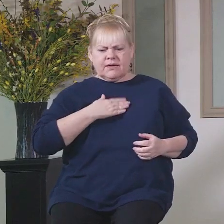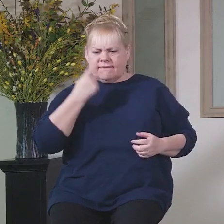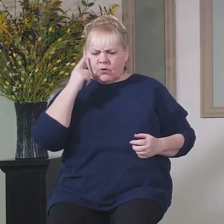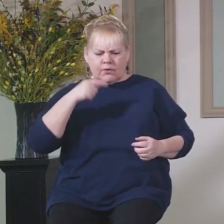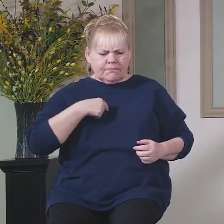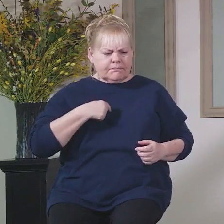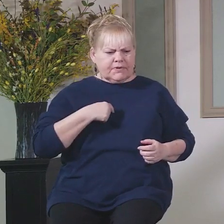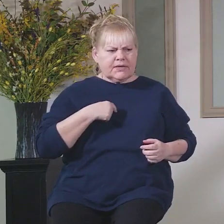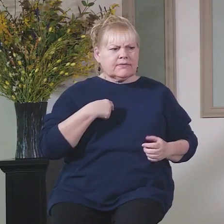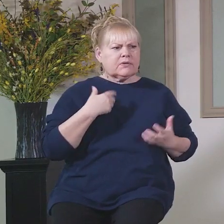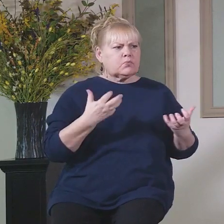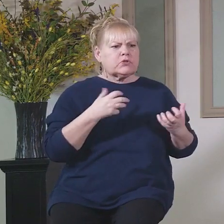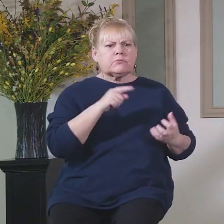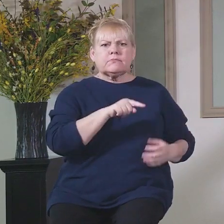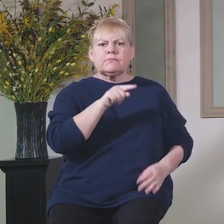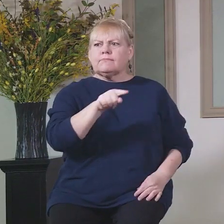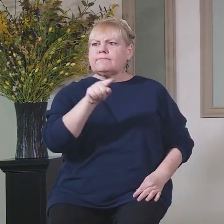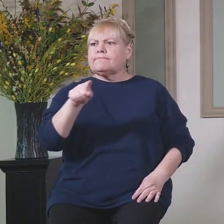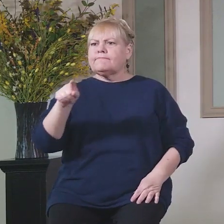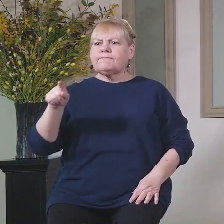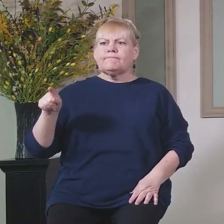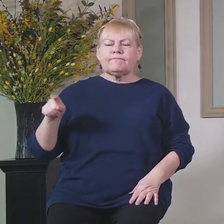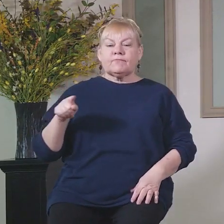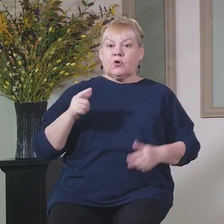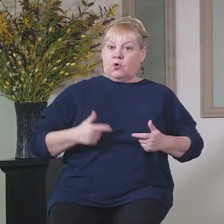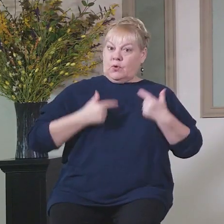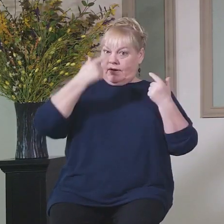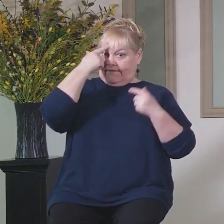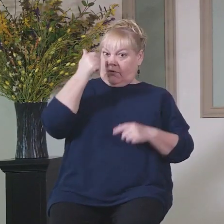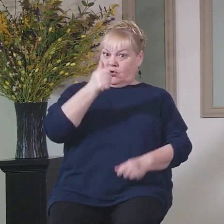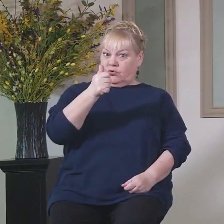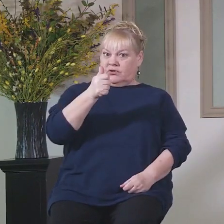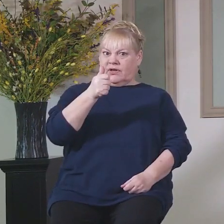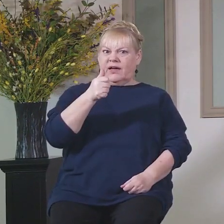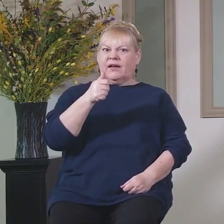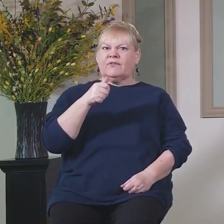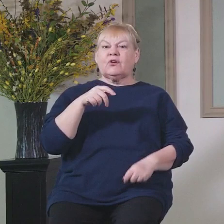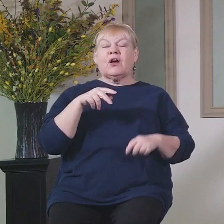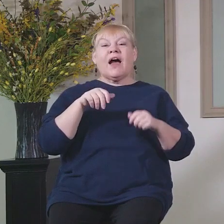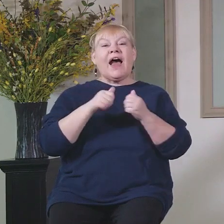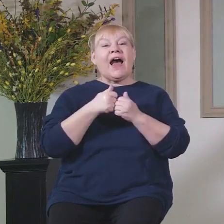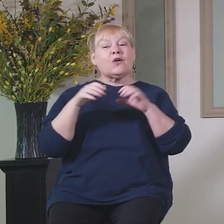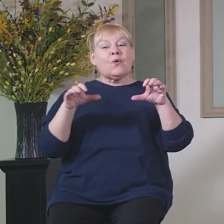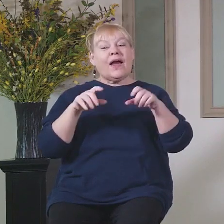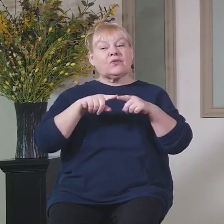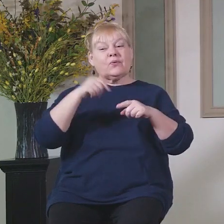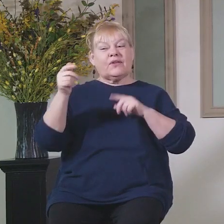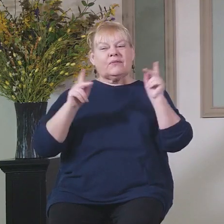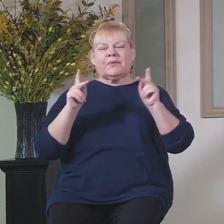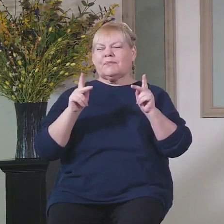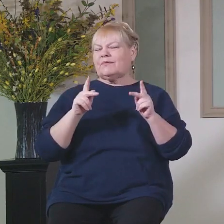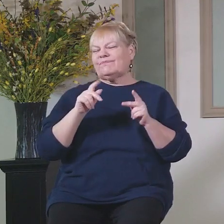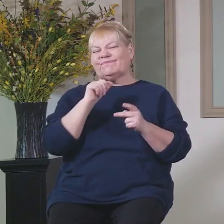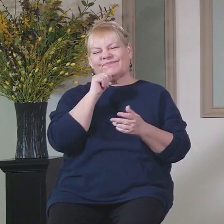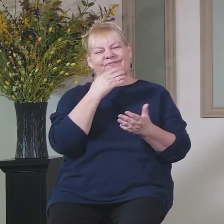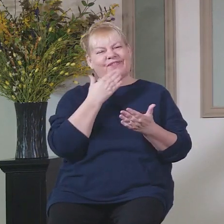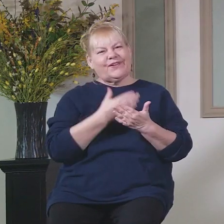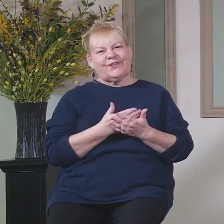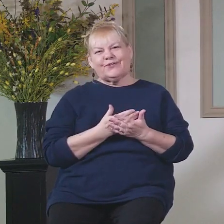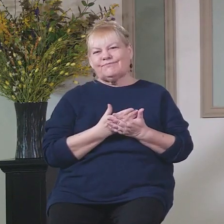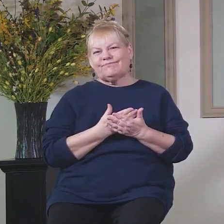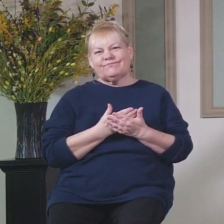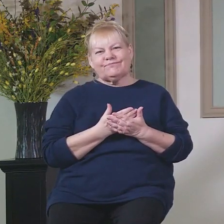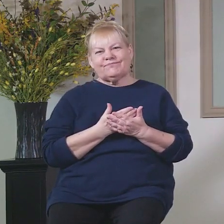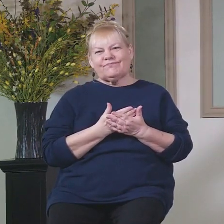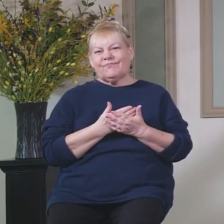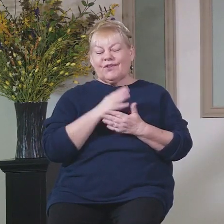think they want. And when you live for yourself, you treat other people very poorly. The